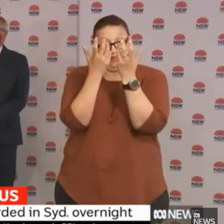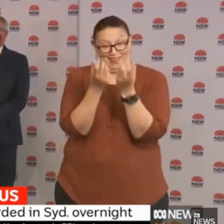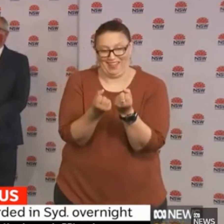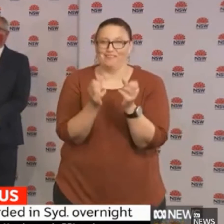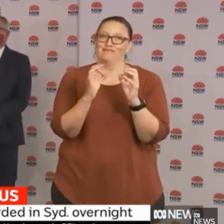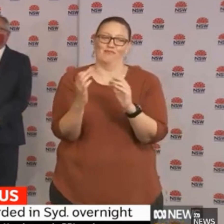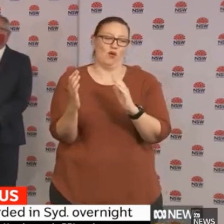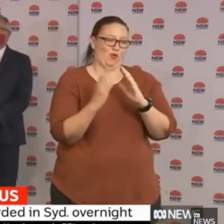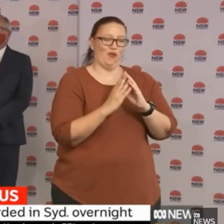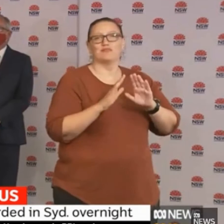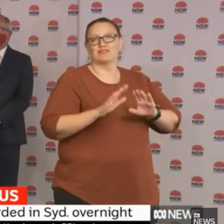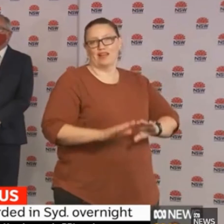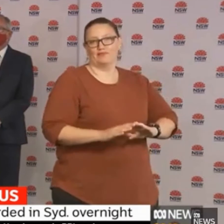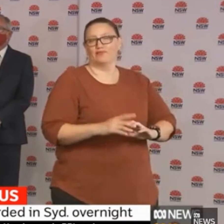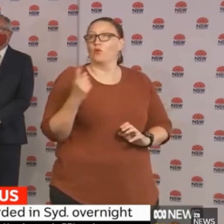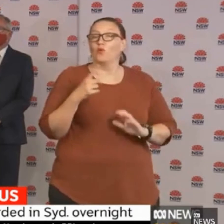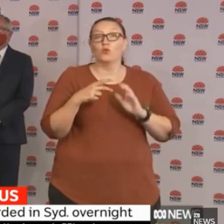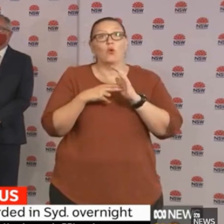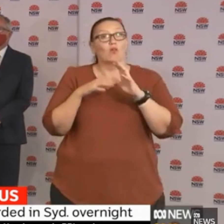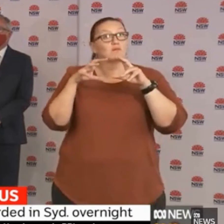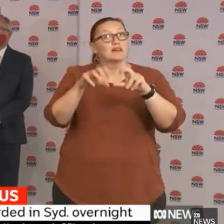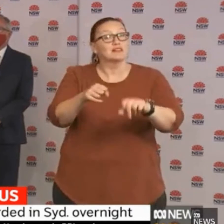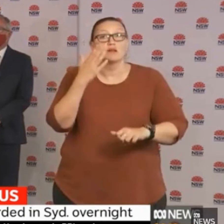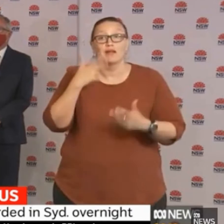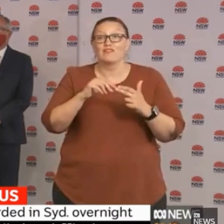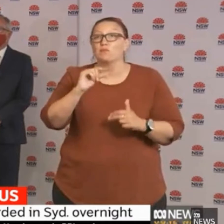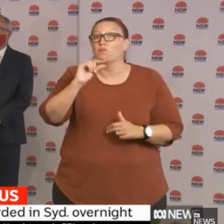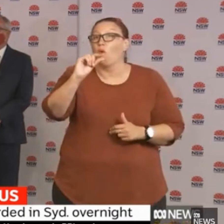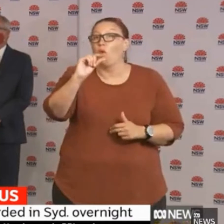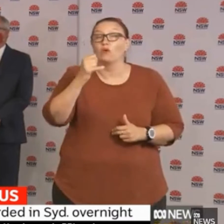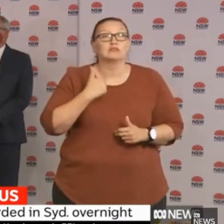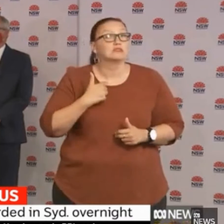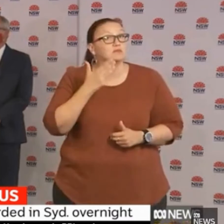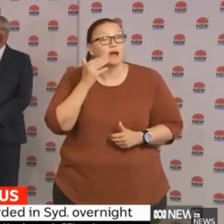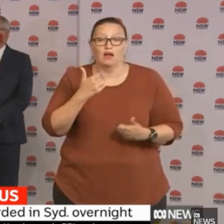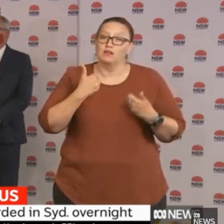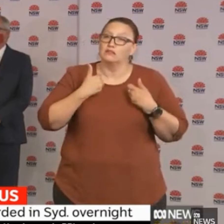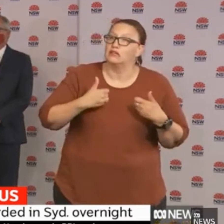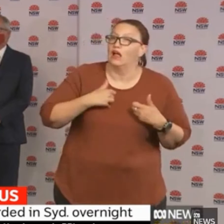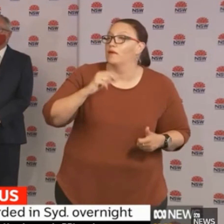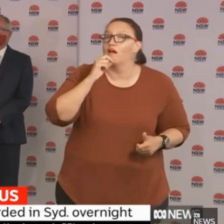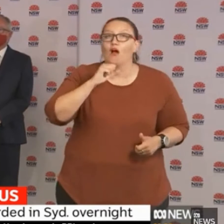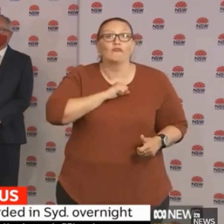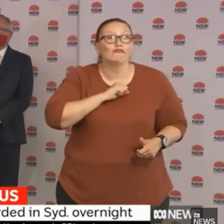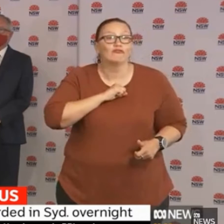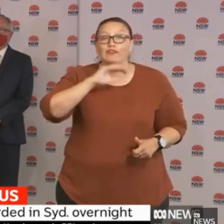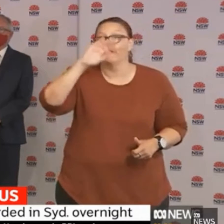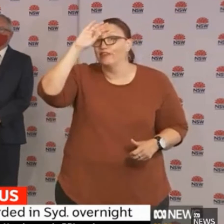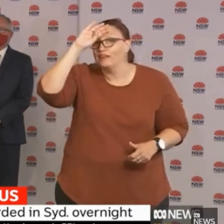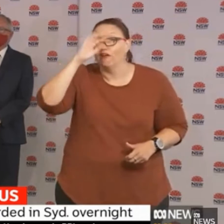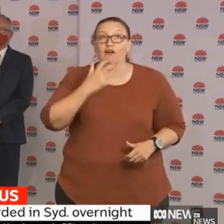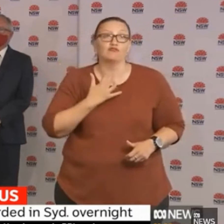both zones, to come forward for testing with the most minimal of symptoms? But my plea extends across the state. Please come